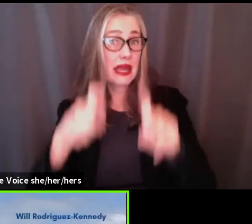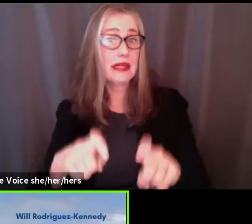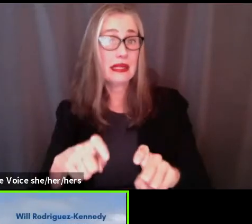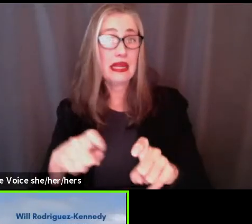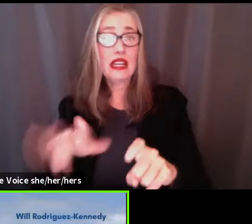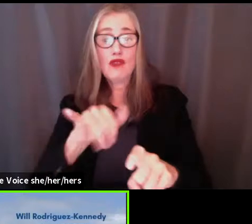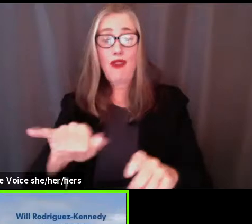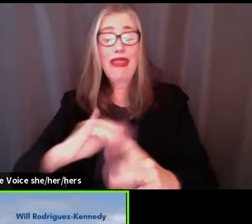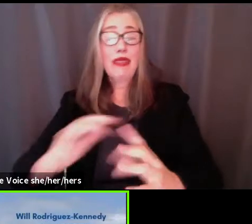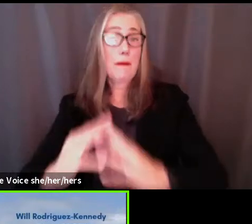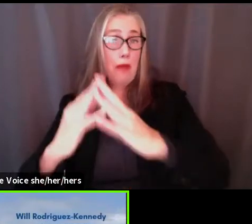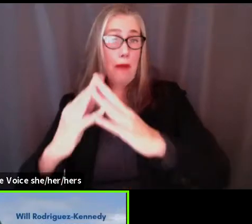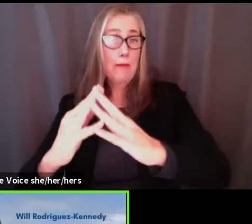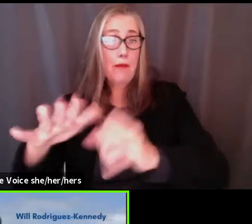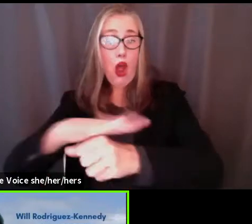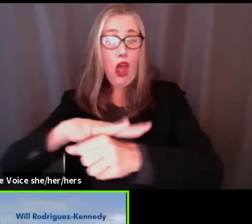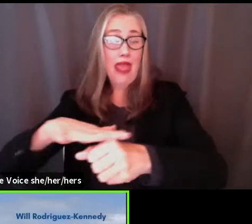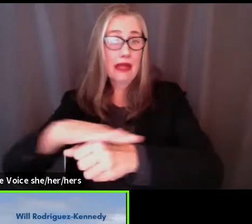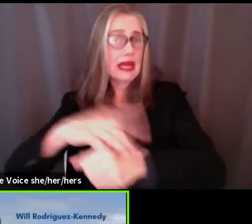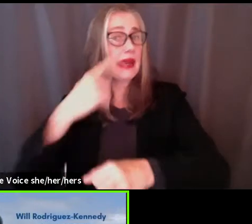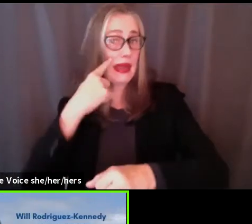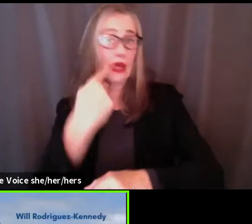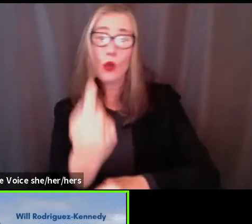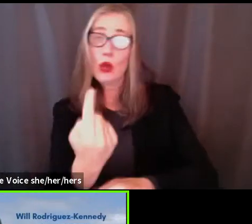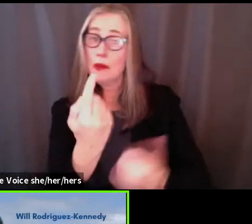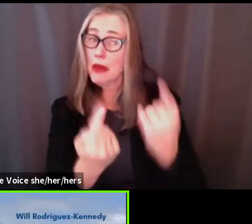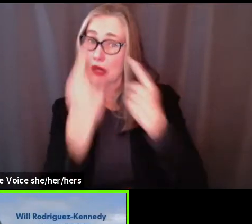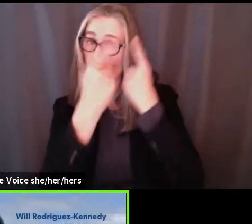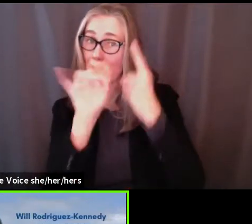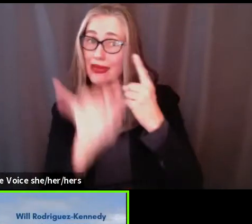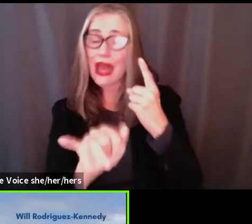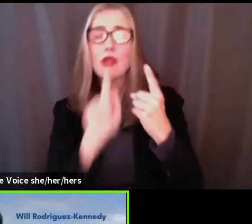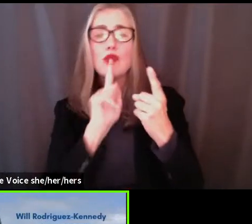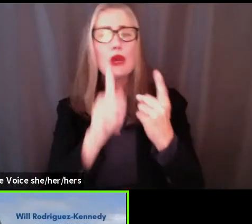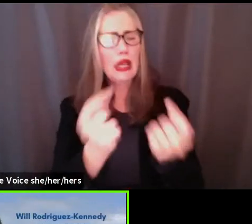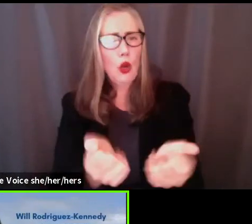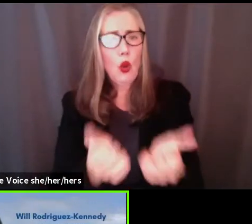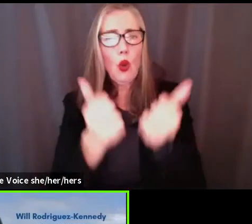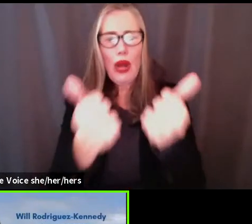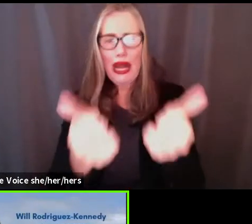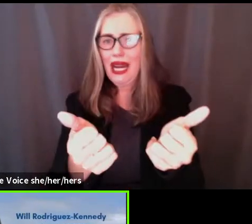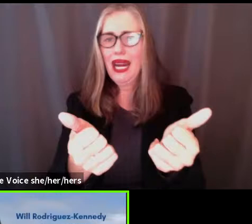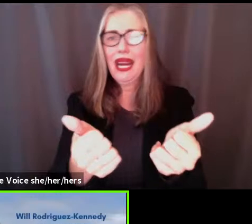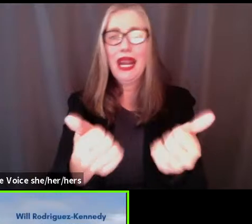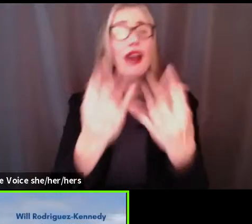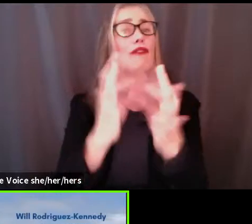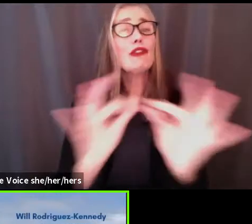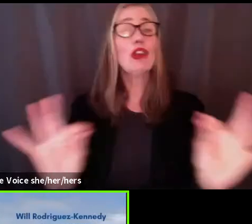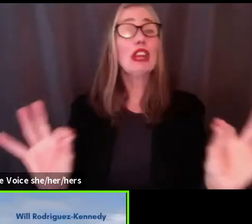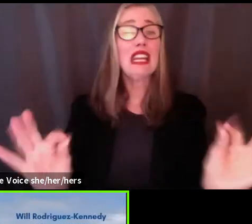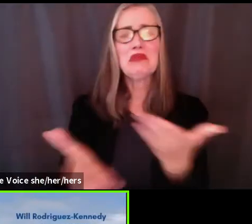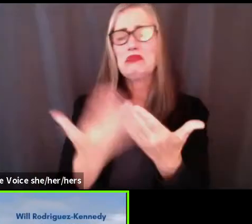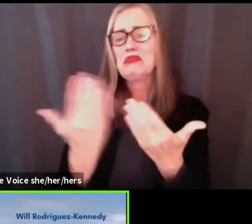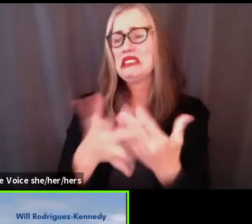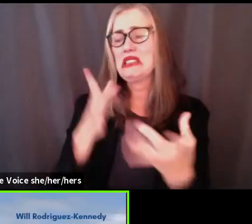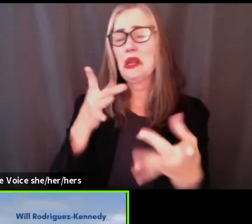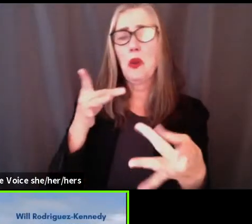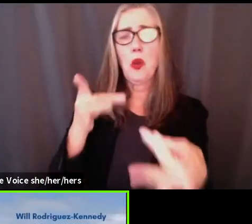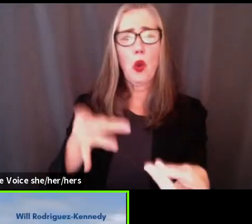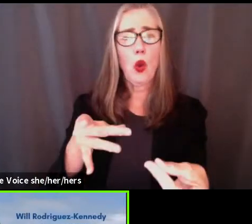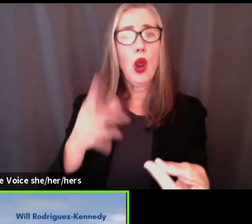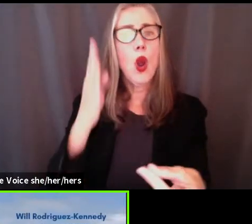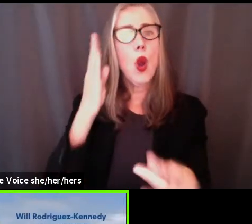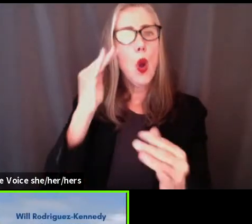So that it is a very quick thing to do. I was able to do it really quickly and for free. So I hope that